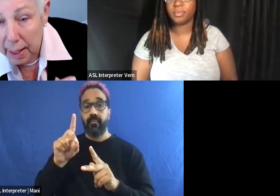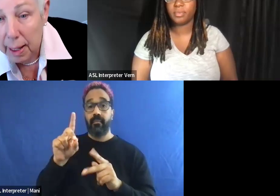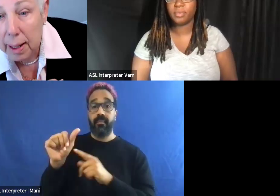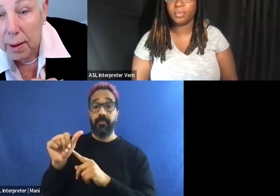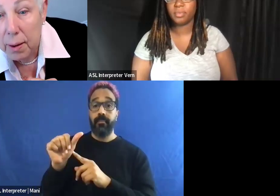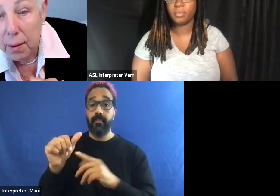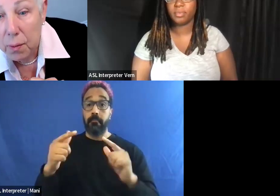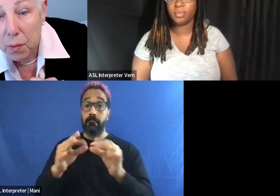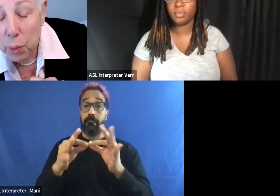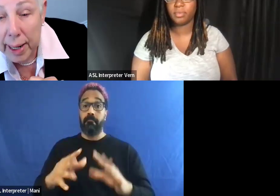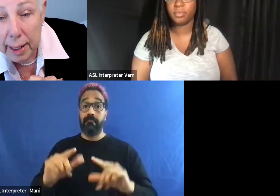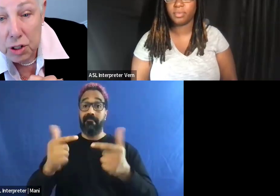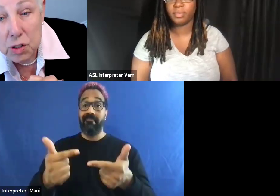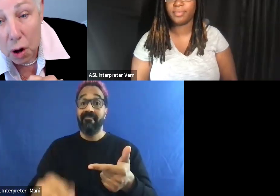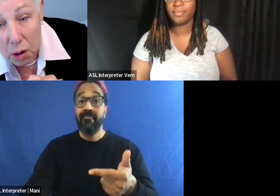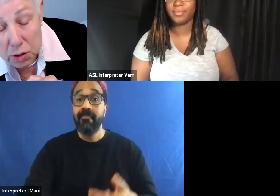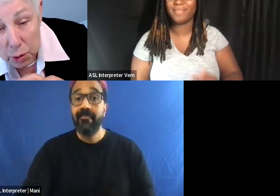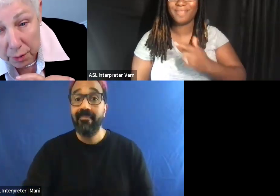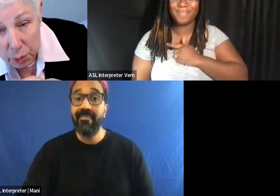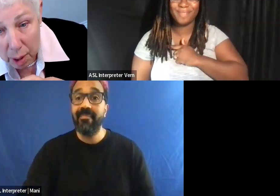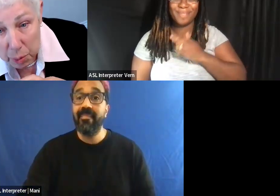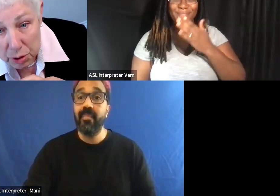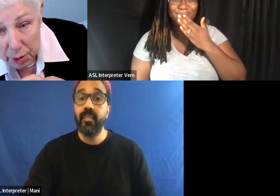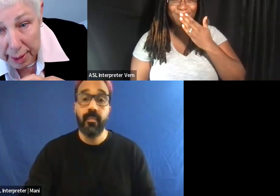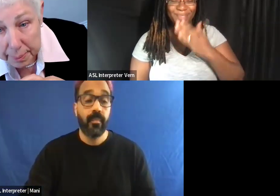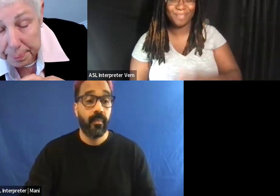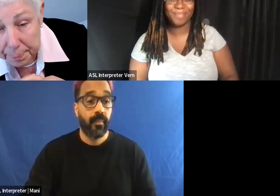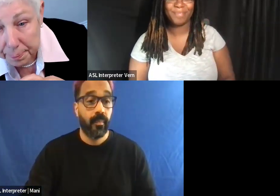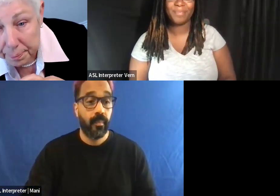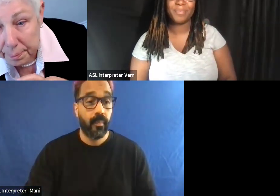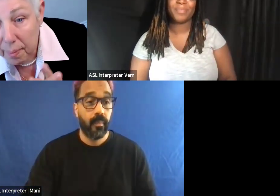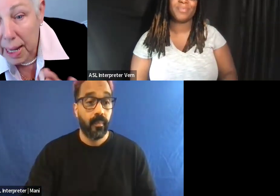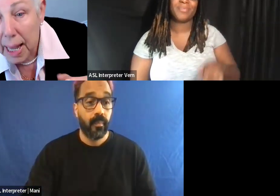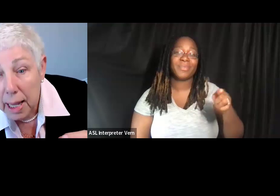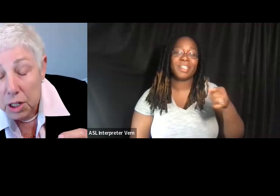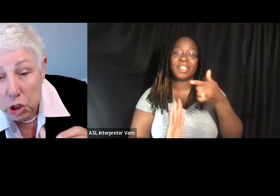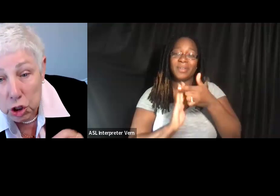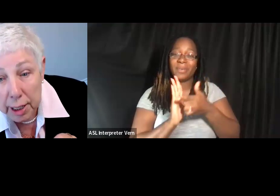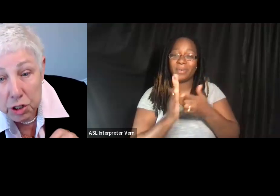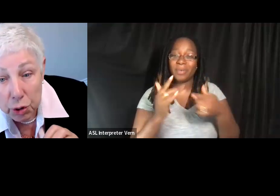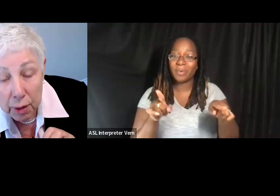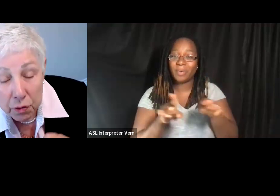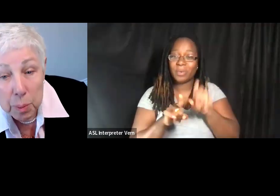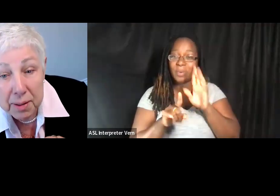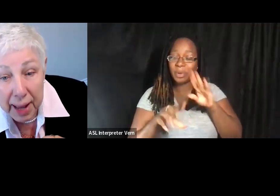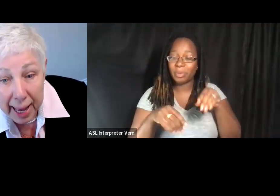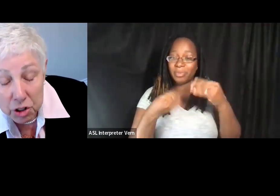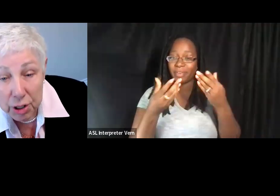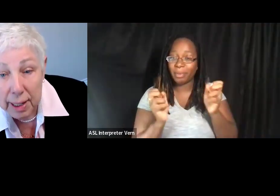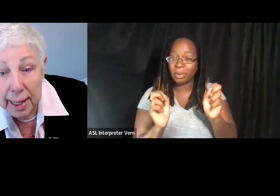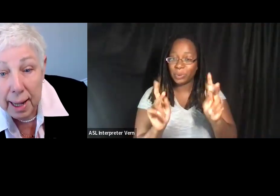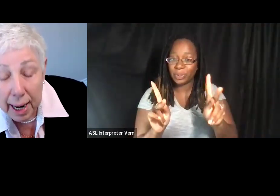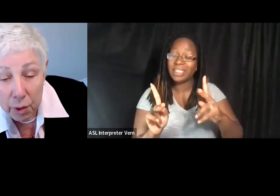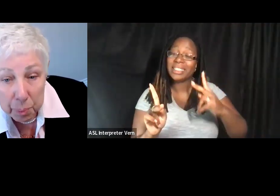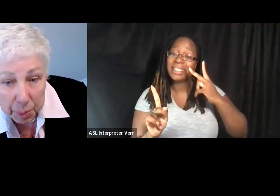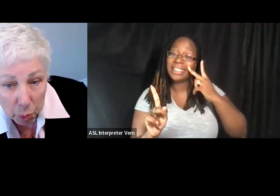disabilities. The regulations also give you an opportunity to look at your affirmative